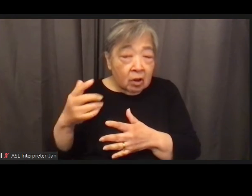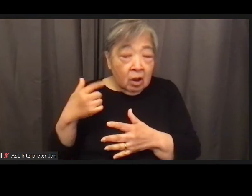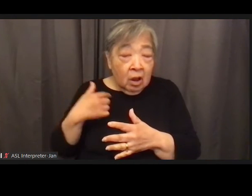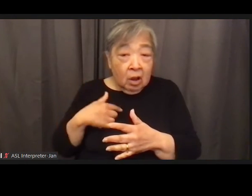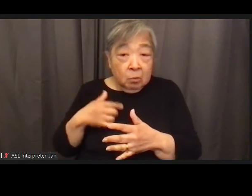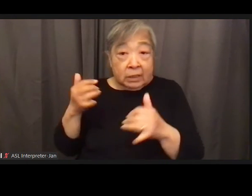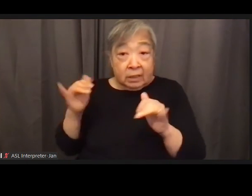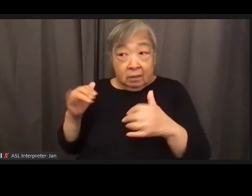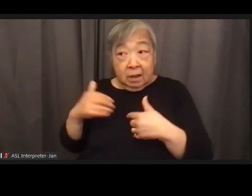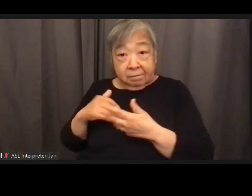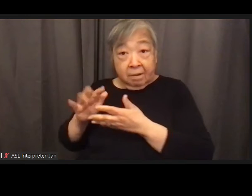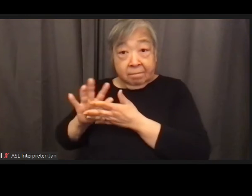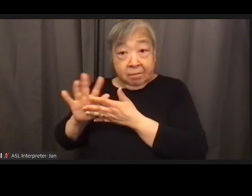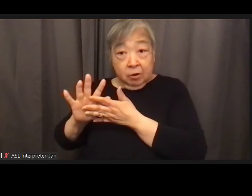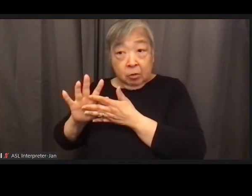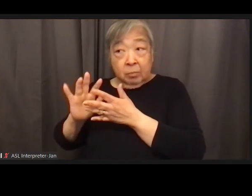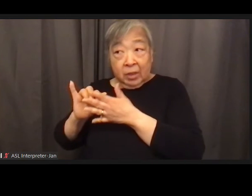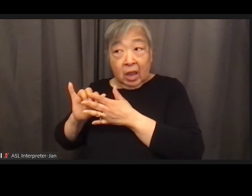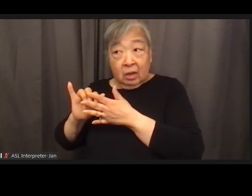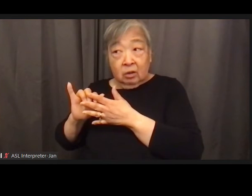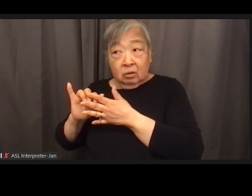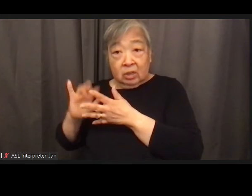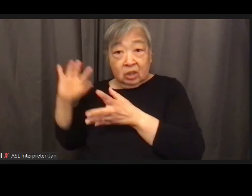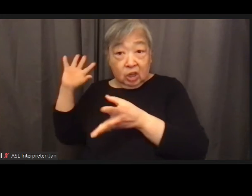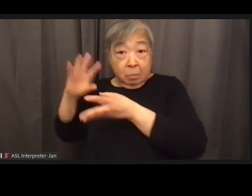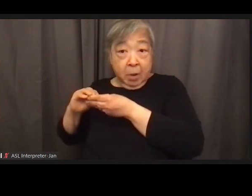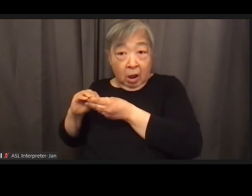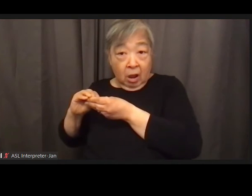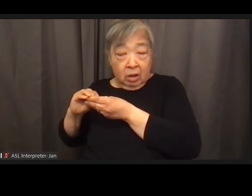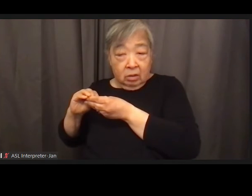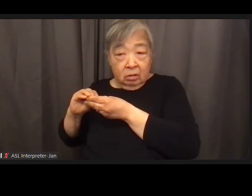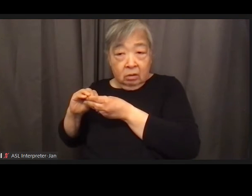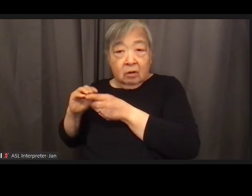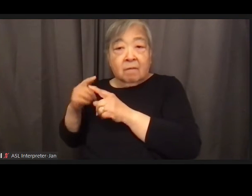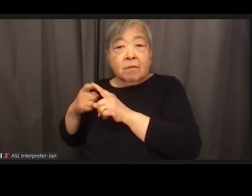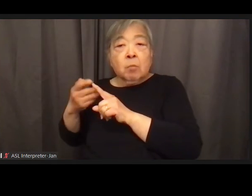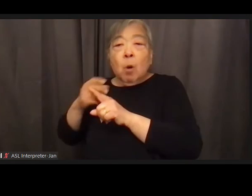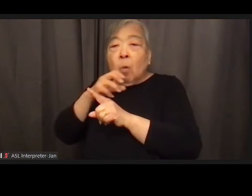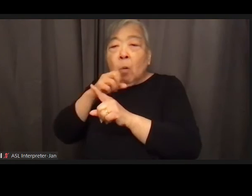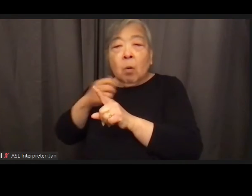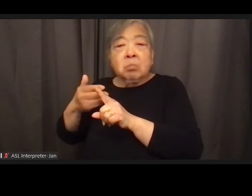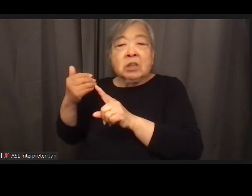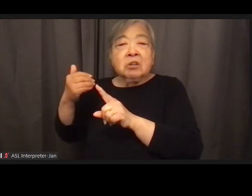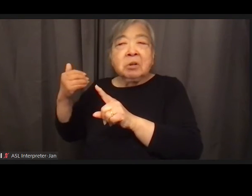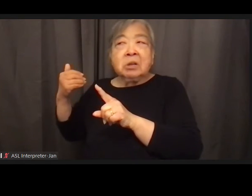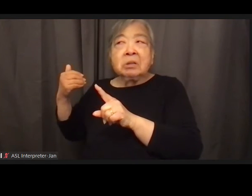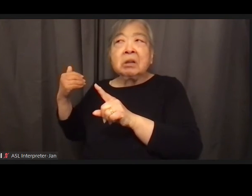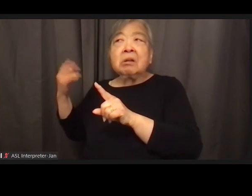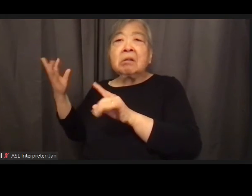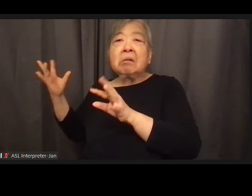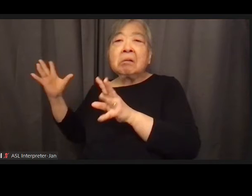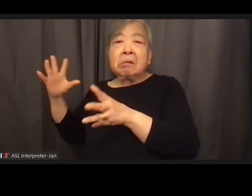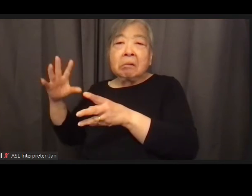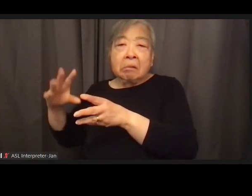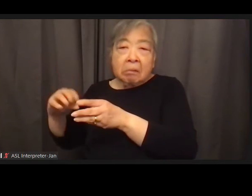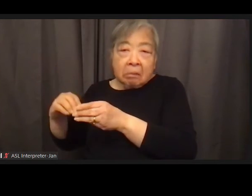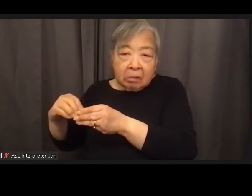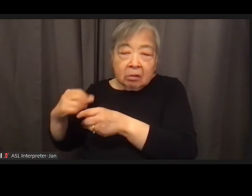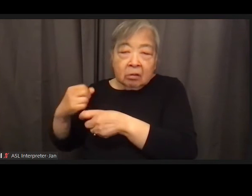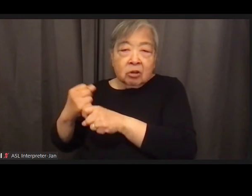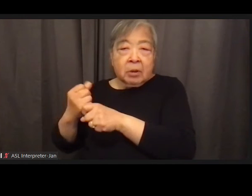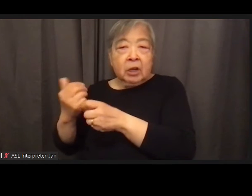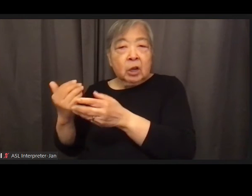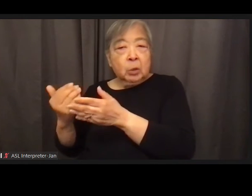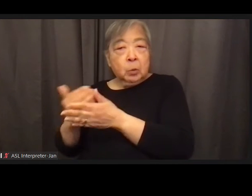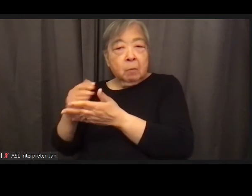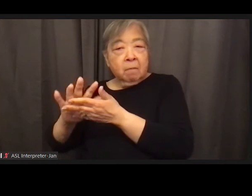compilation film coming from previous material that kind of chronicles